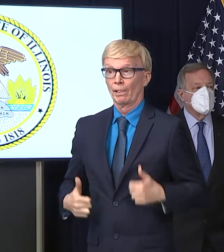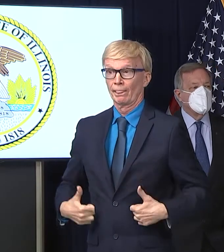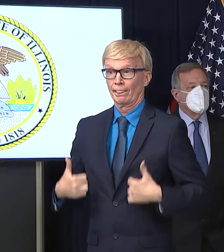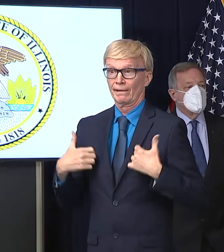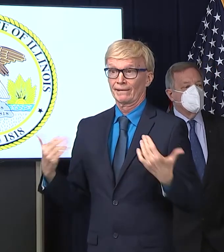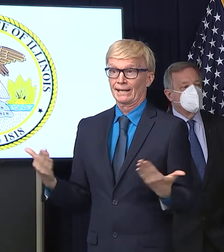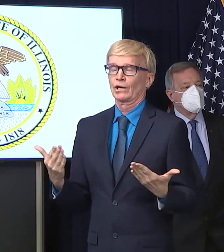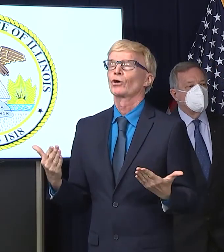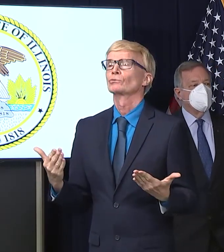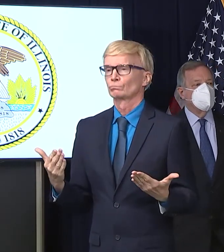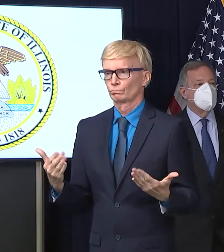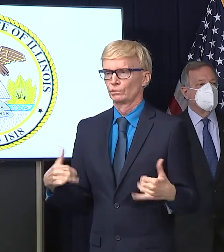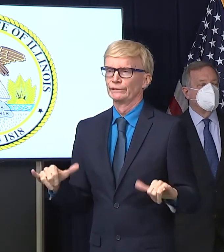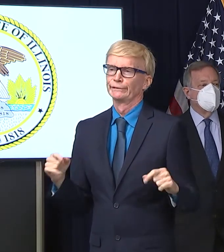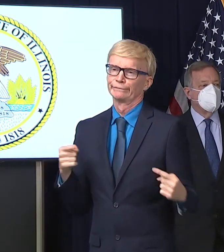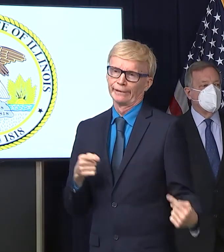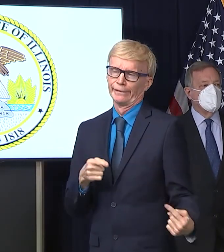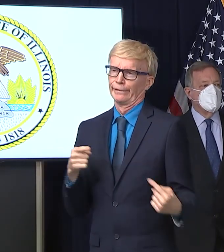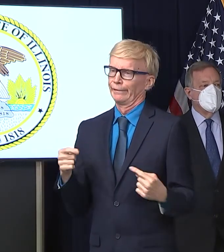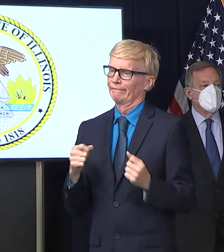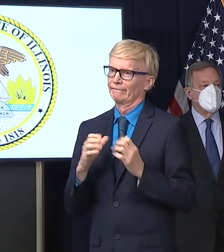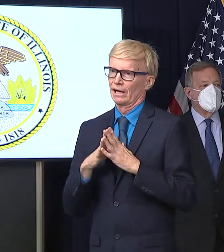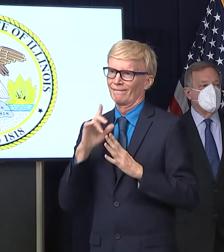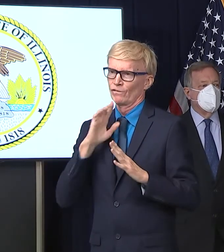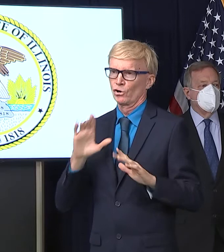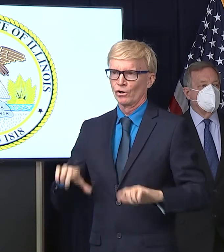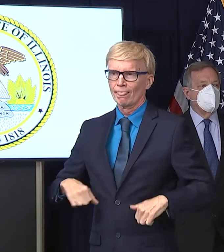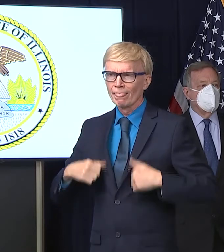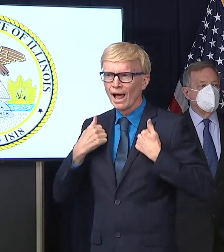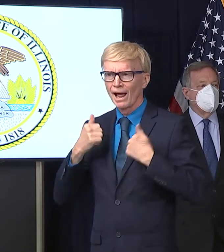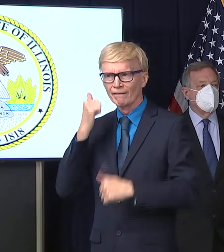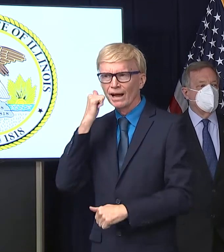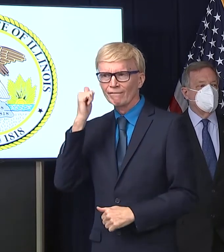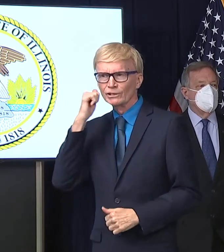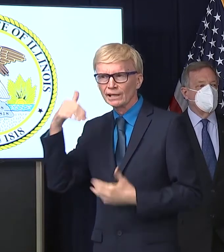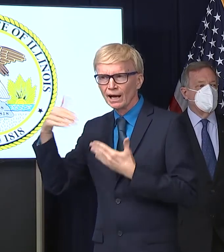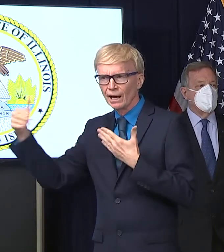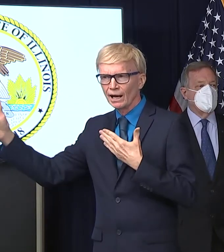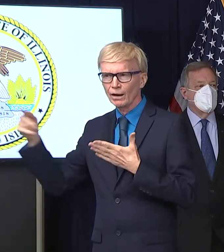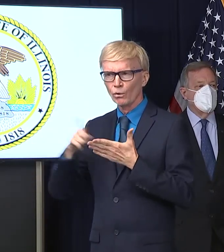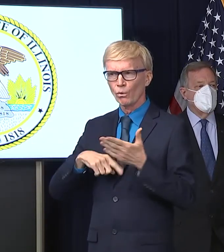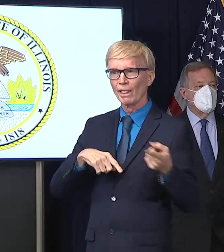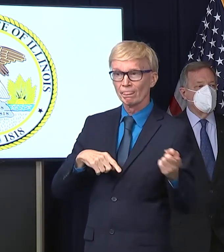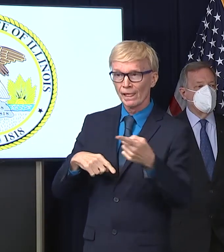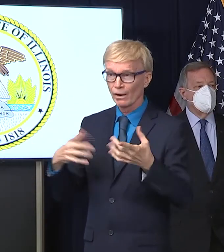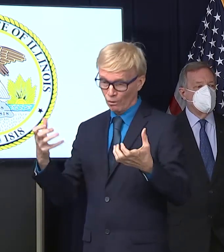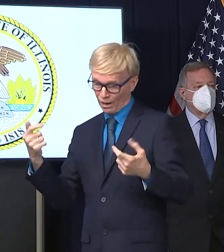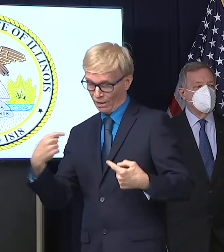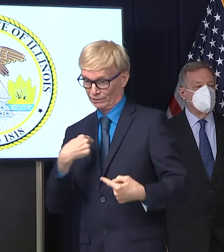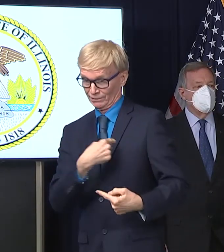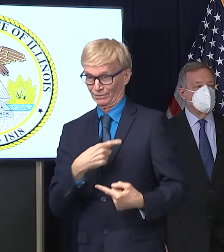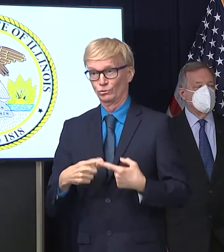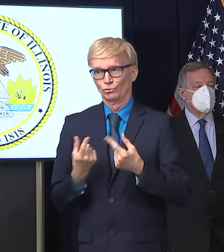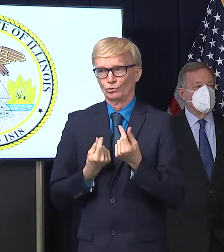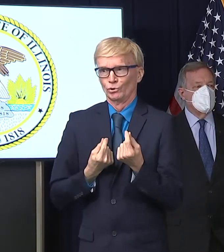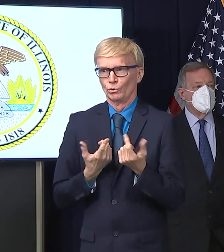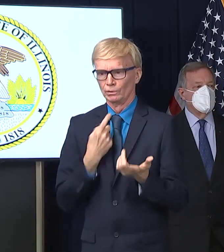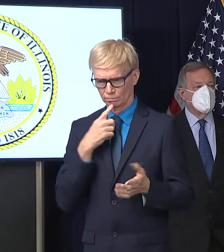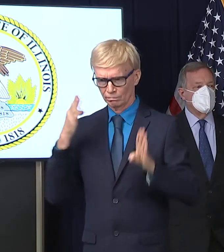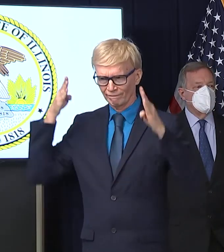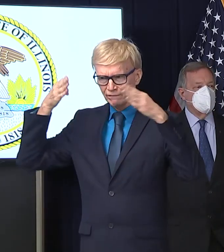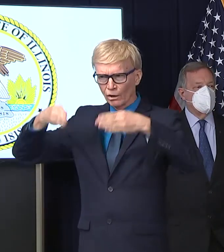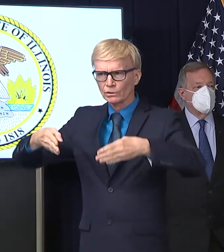are literally still fighting for their lives every single day. What they want all of us to do is focus on the things that are